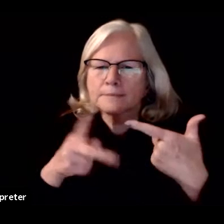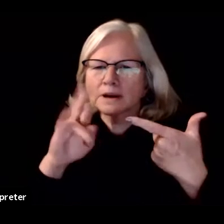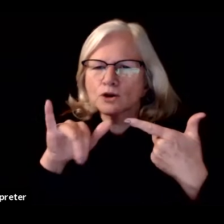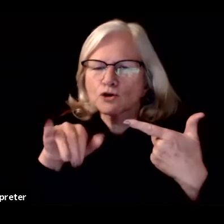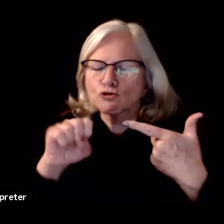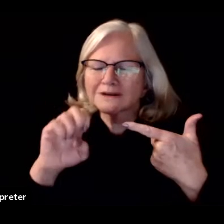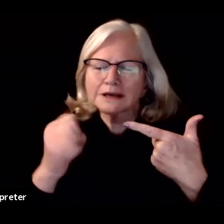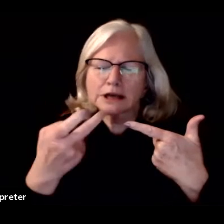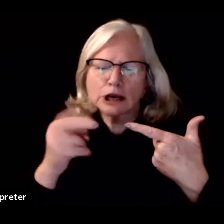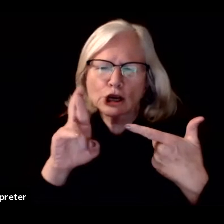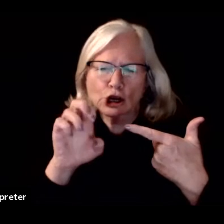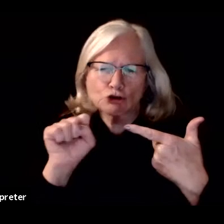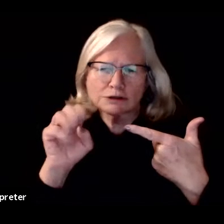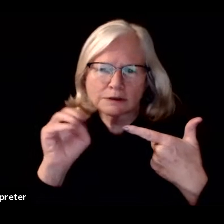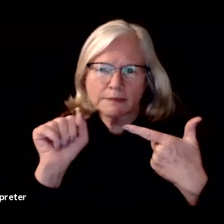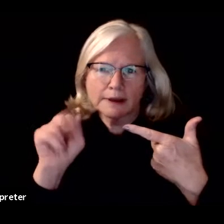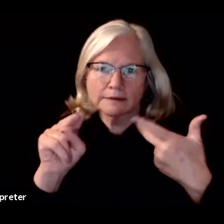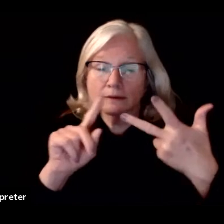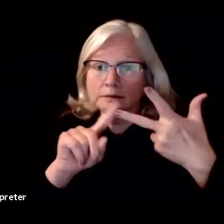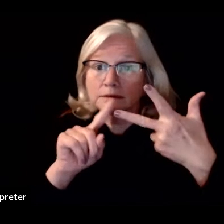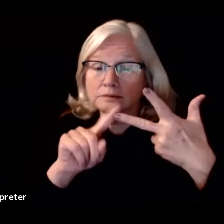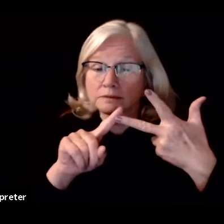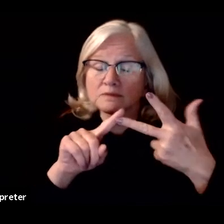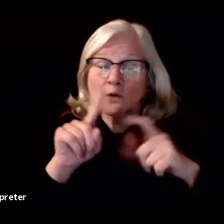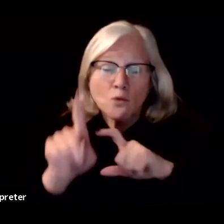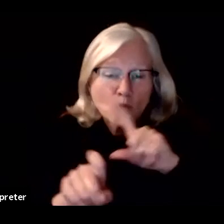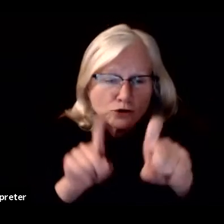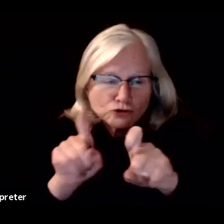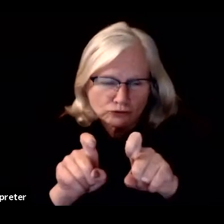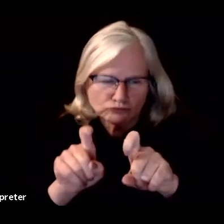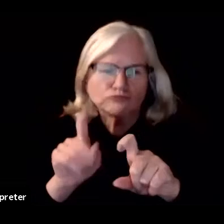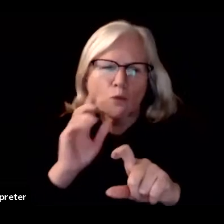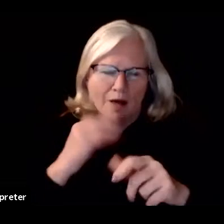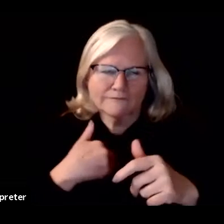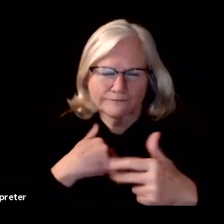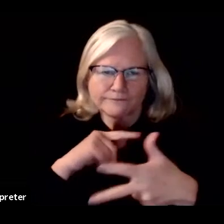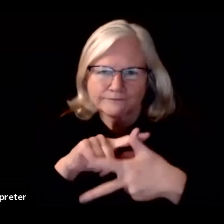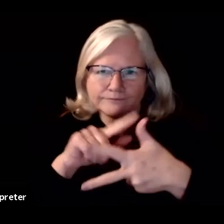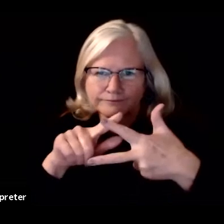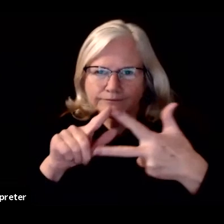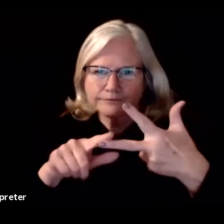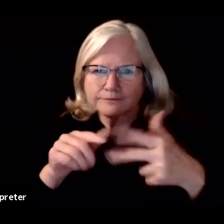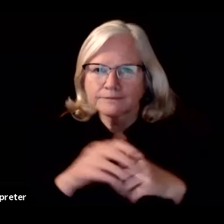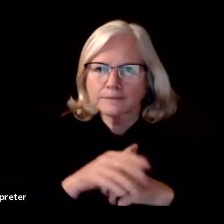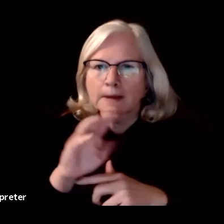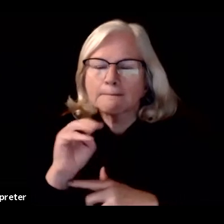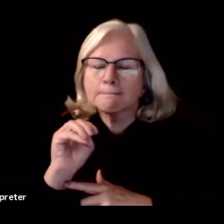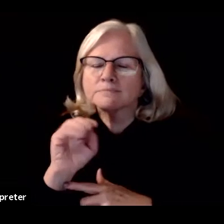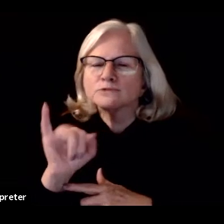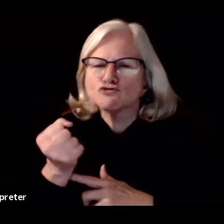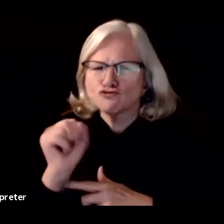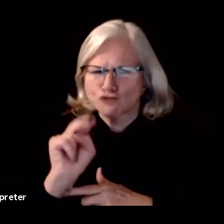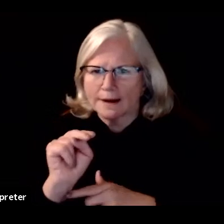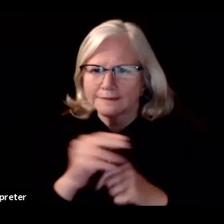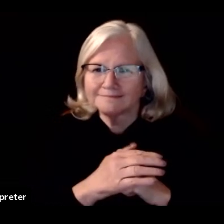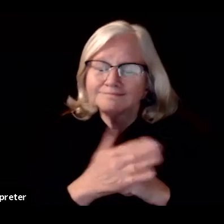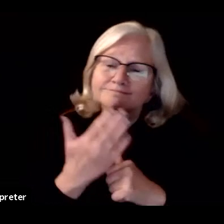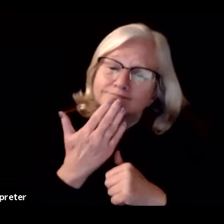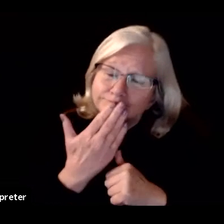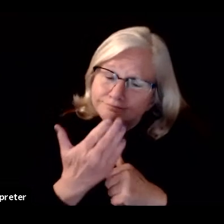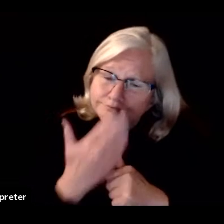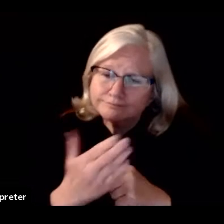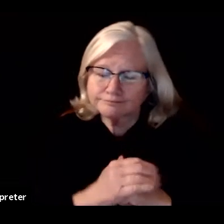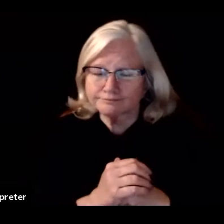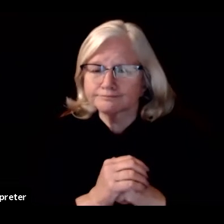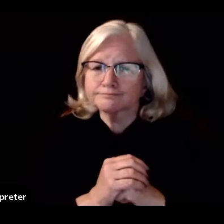up for questions on the line. With that, we'll now turn it over to Commissioner Malcolm. Thank you, Mike, and good afternoon, everybody. The United